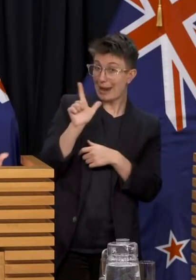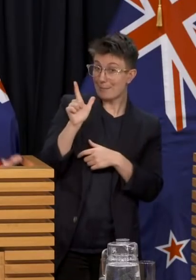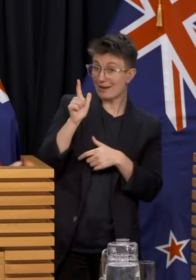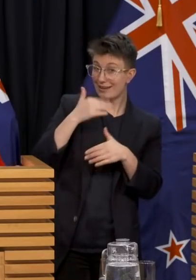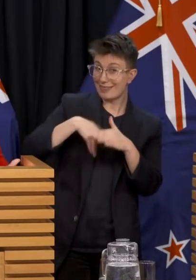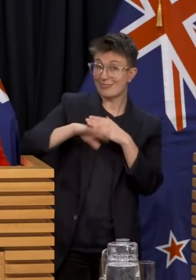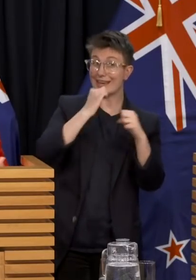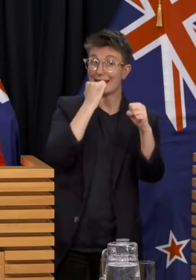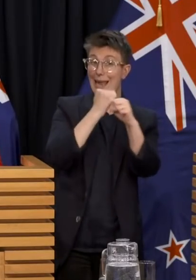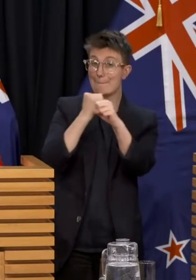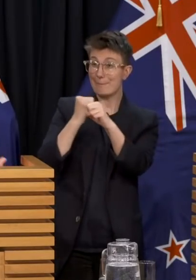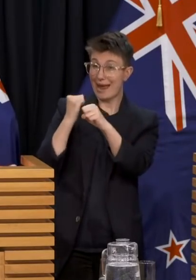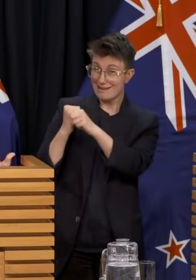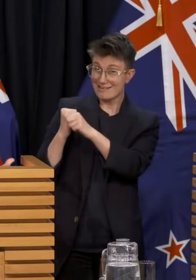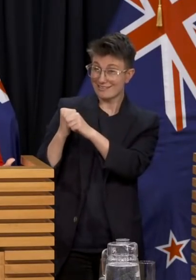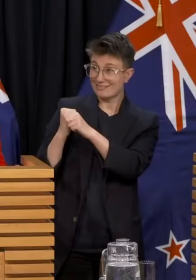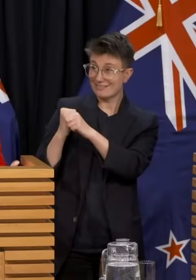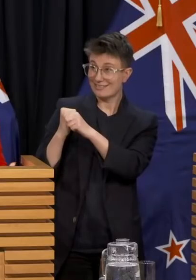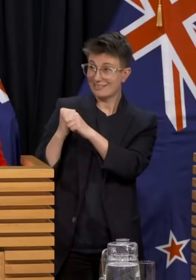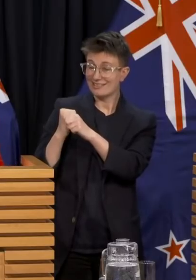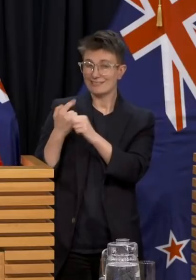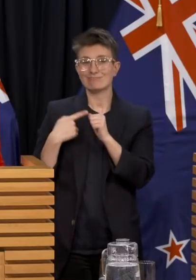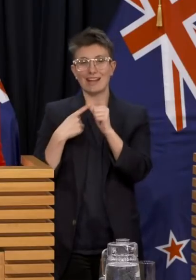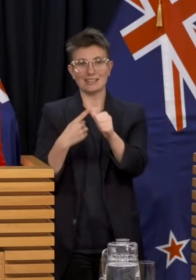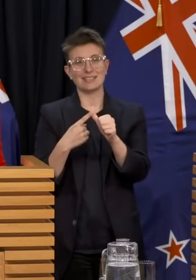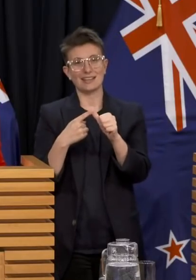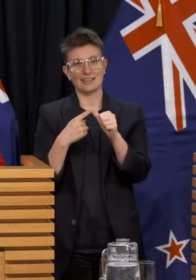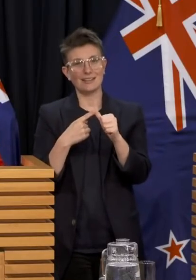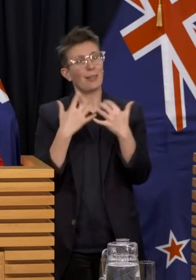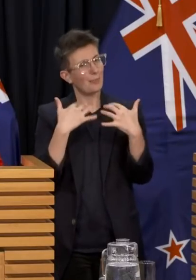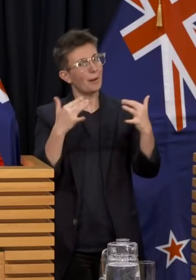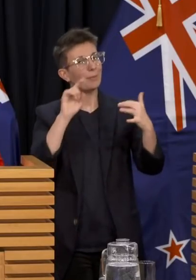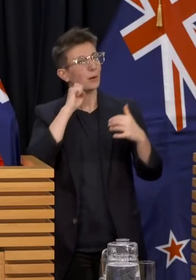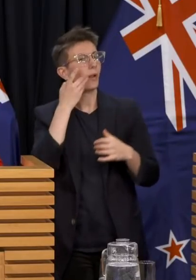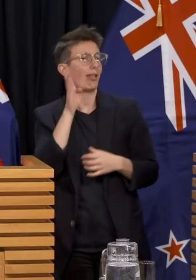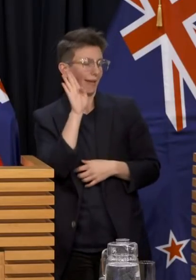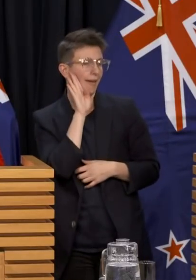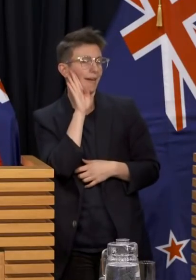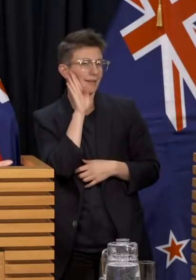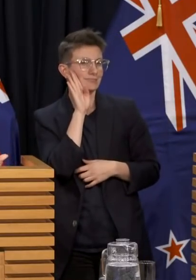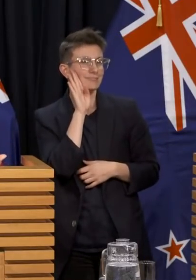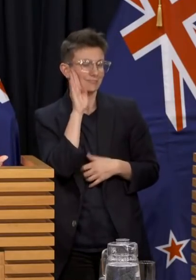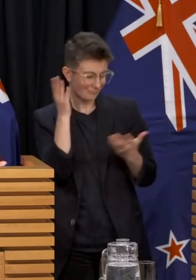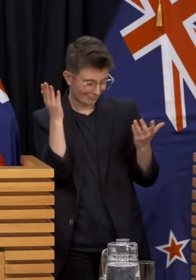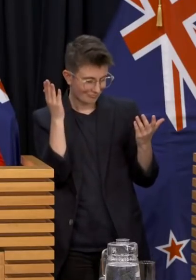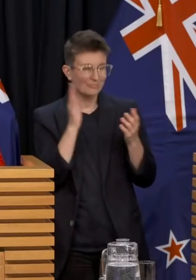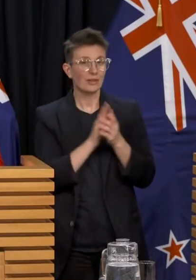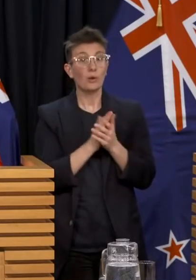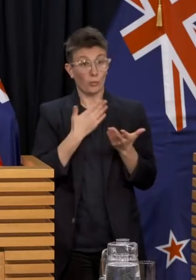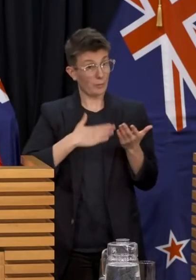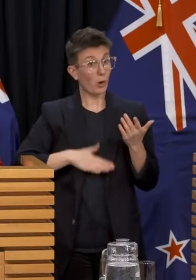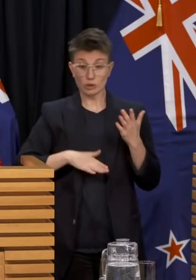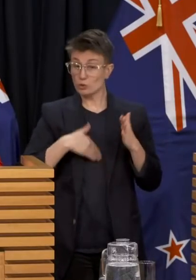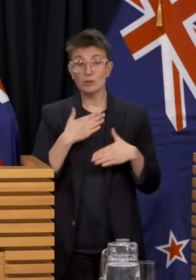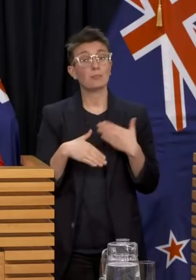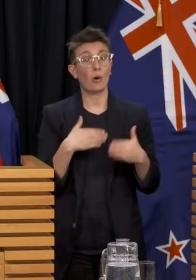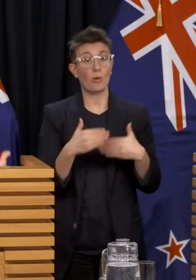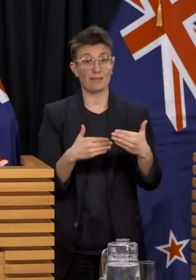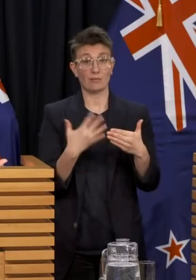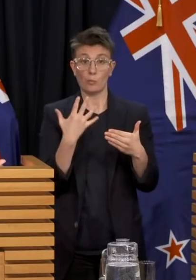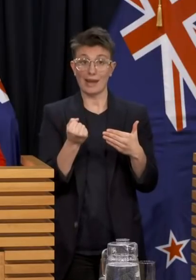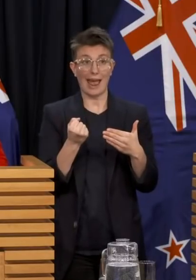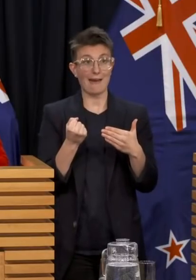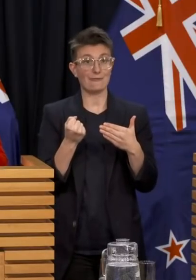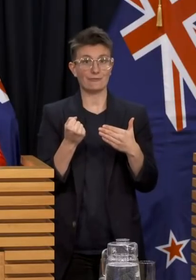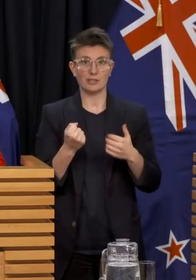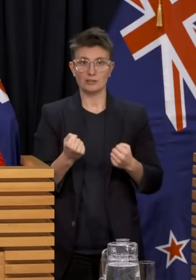the public will continue to hear our plan for the COVID recovery and rebuild. And we're asking to keep going. We already have momentum with our